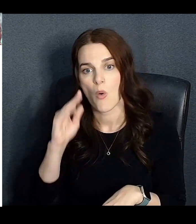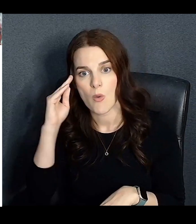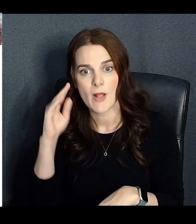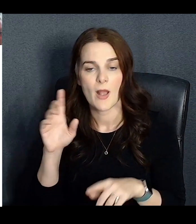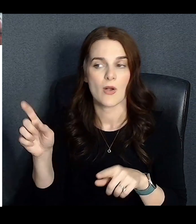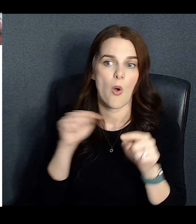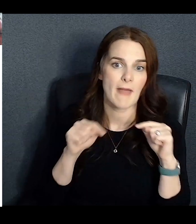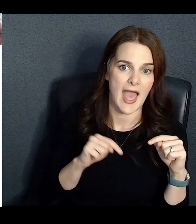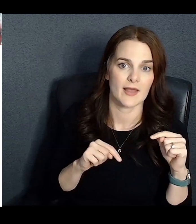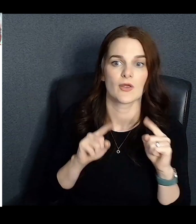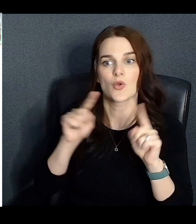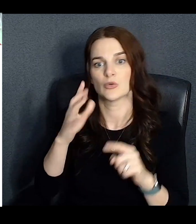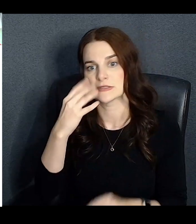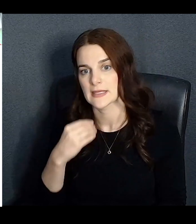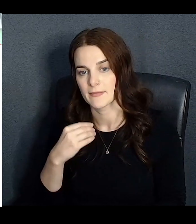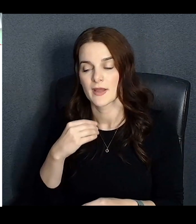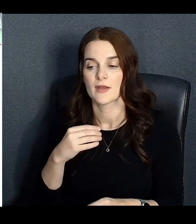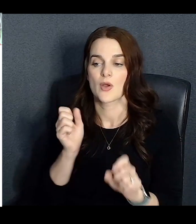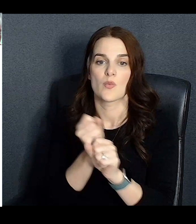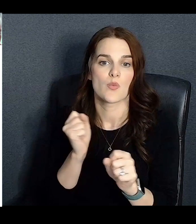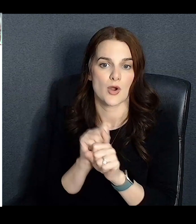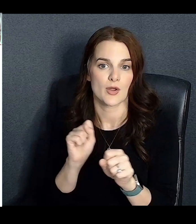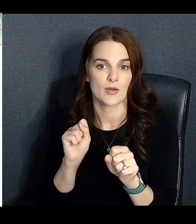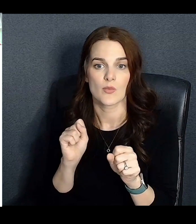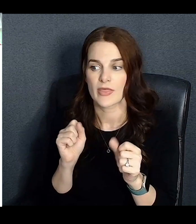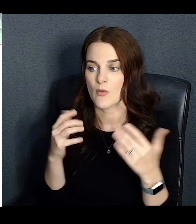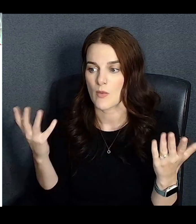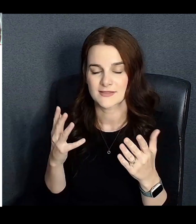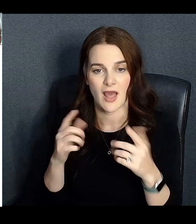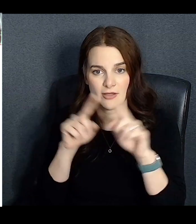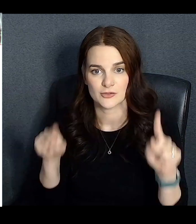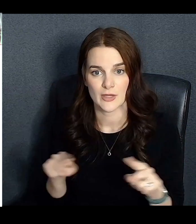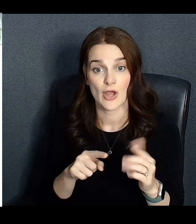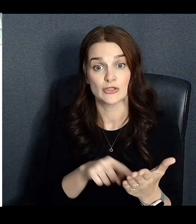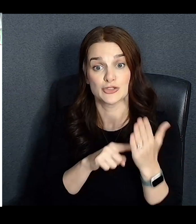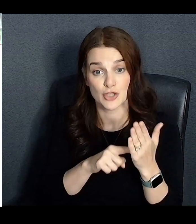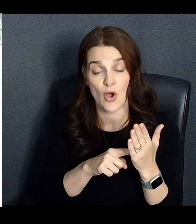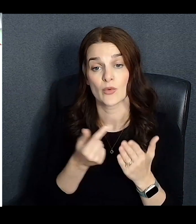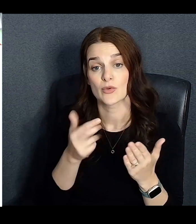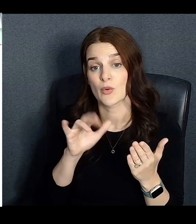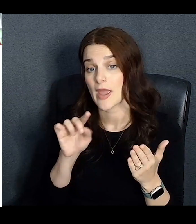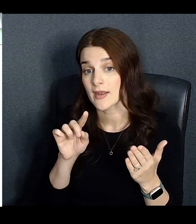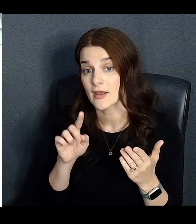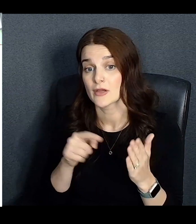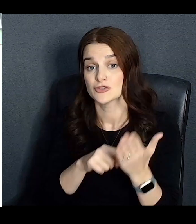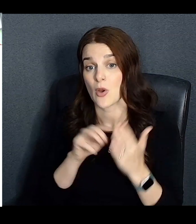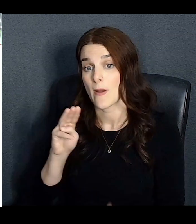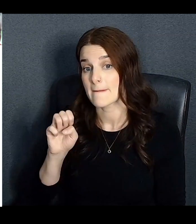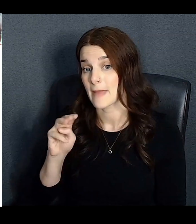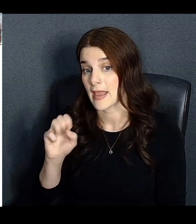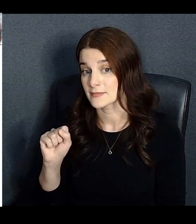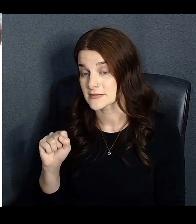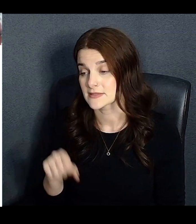go back, go to sleep. And you can also work with what's on screen by saying things like show grid, show names, tap a